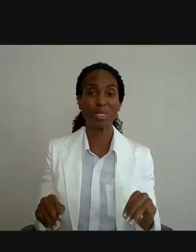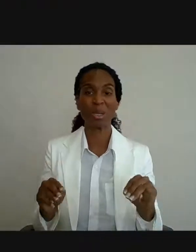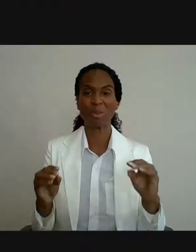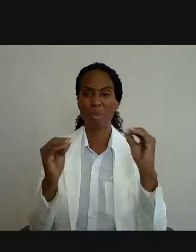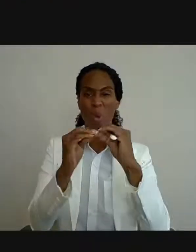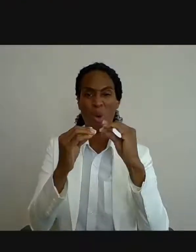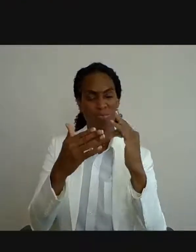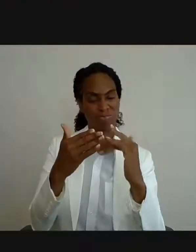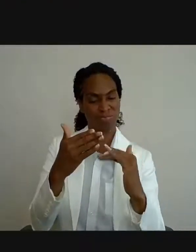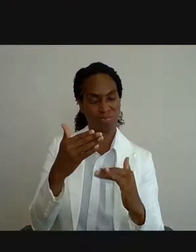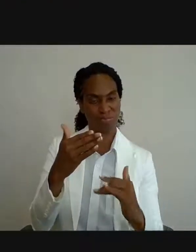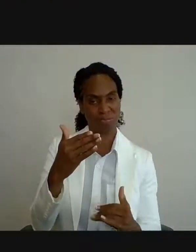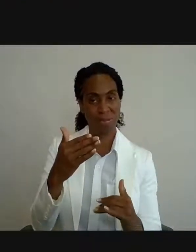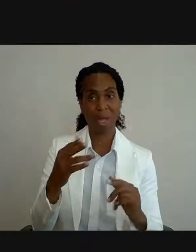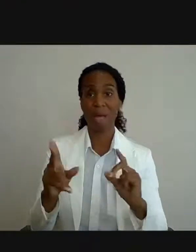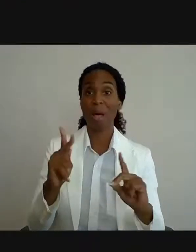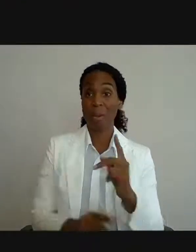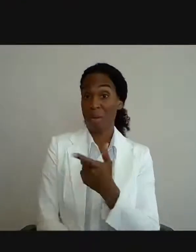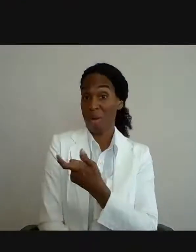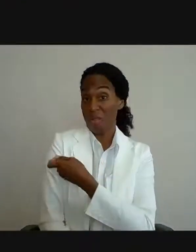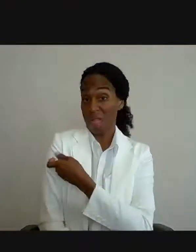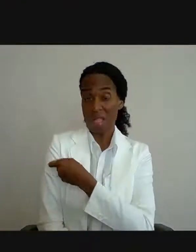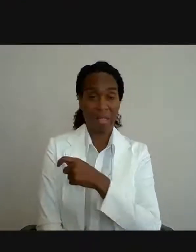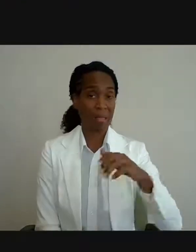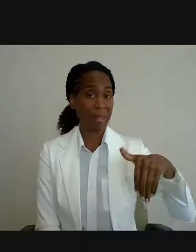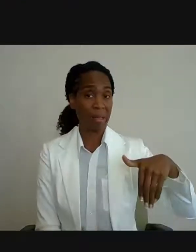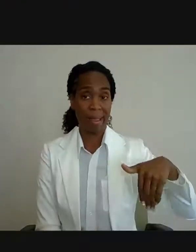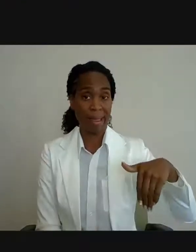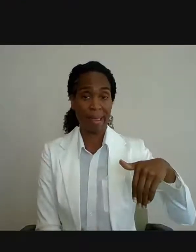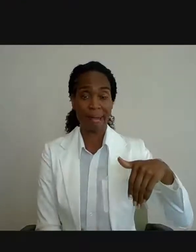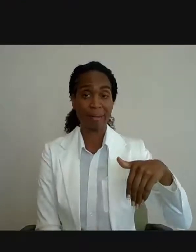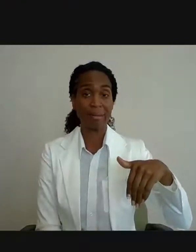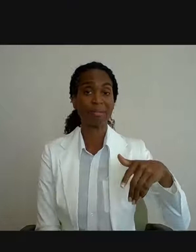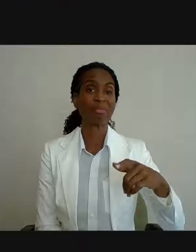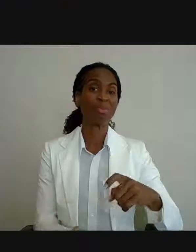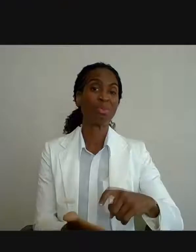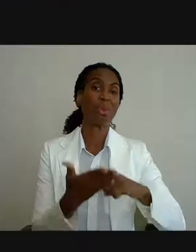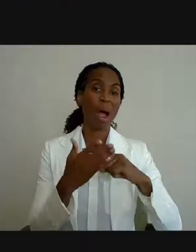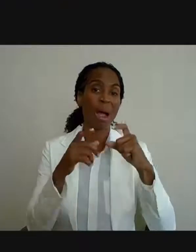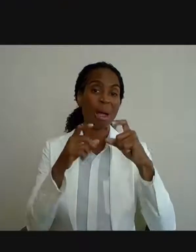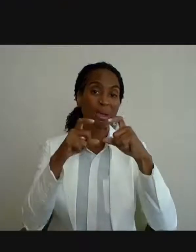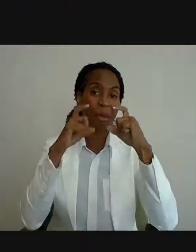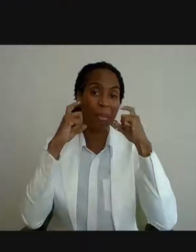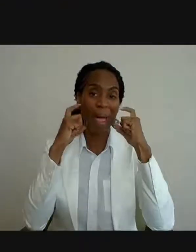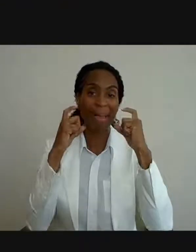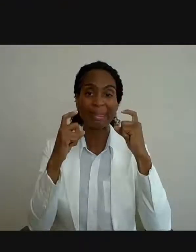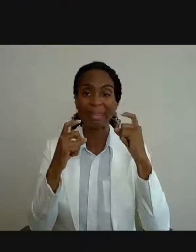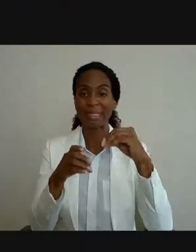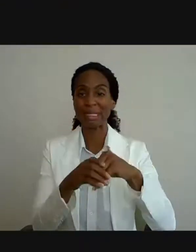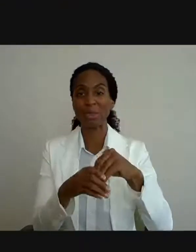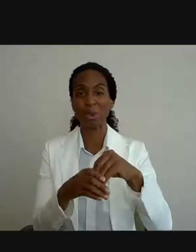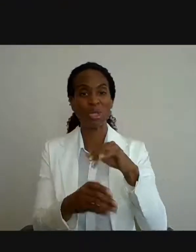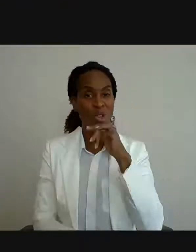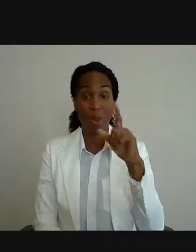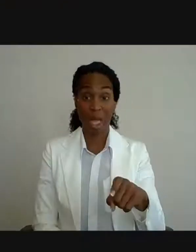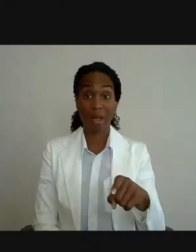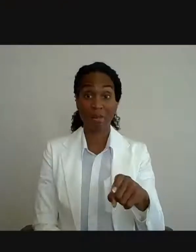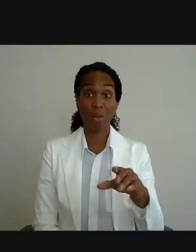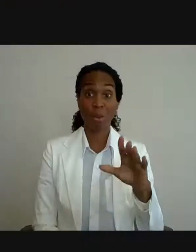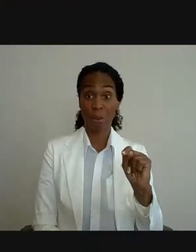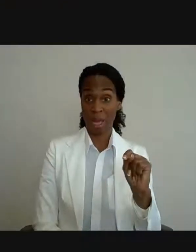Individuals not yet vaccinated are no longer required to wear their masks indoors, although it